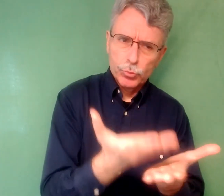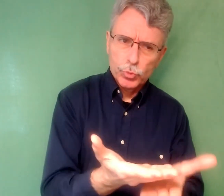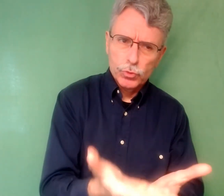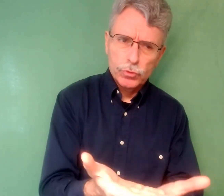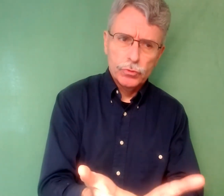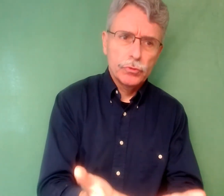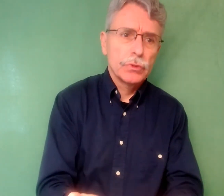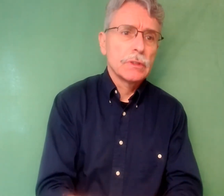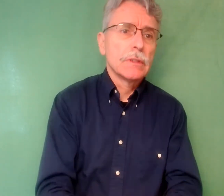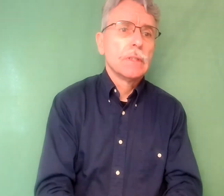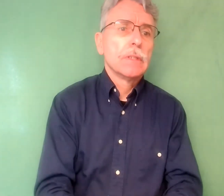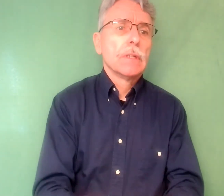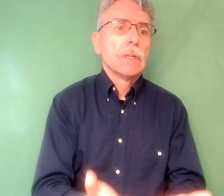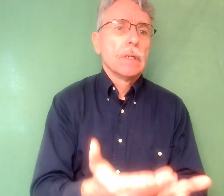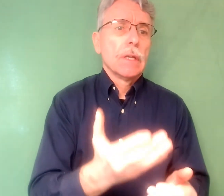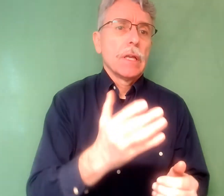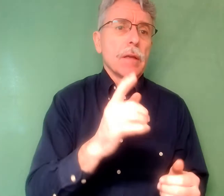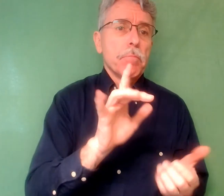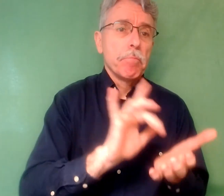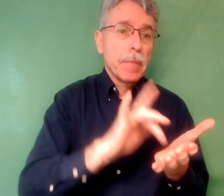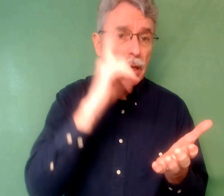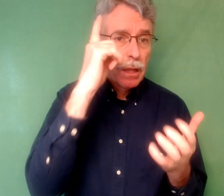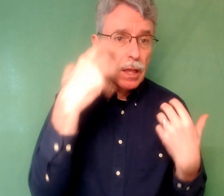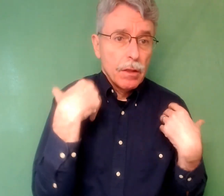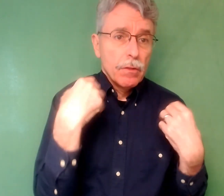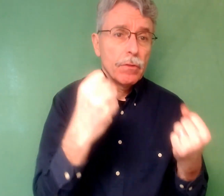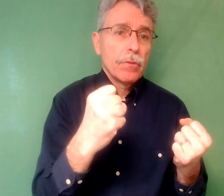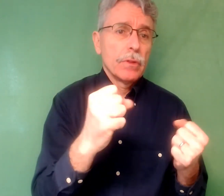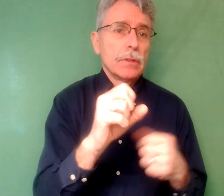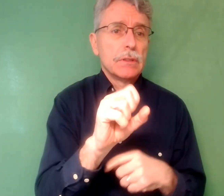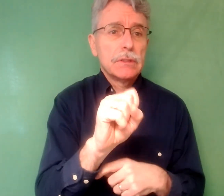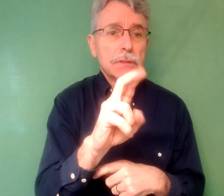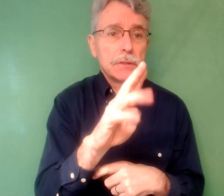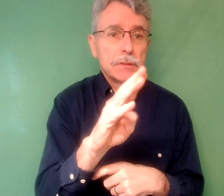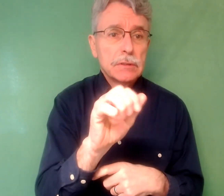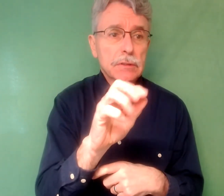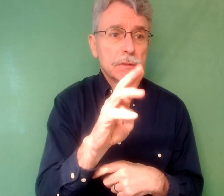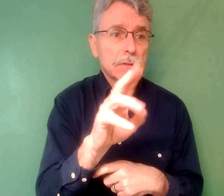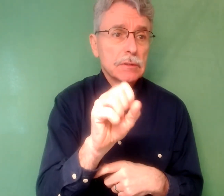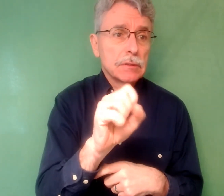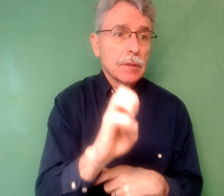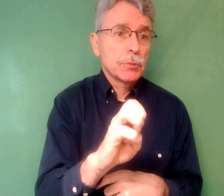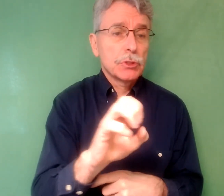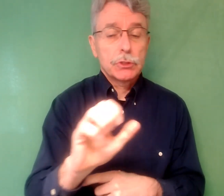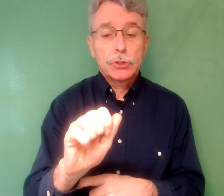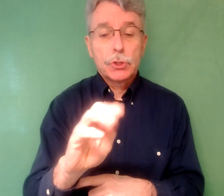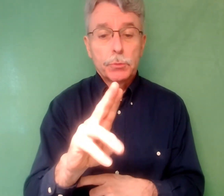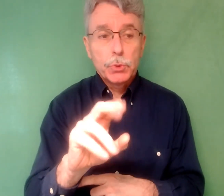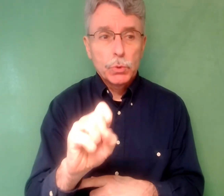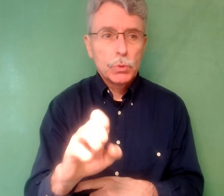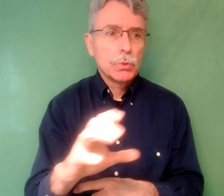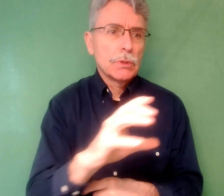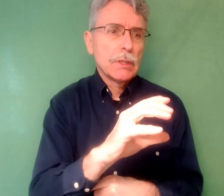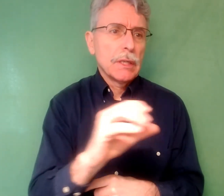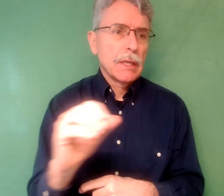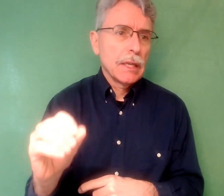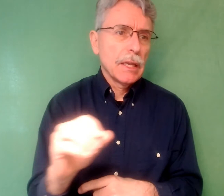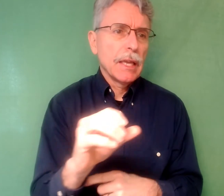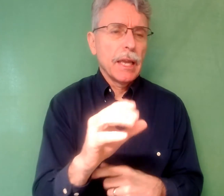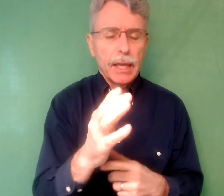settings. Dr. Guthmann and Dr. Kolvitz are both past presidents of ADARA. In Chapter 6,